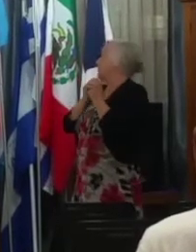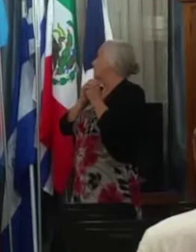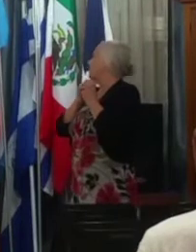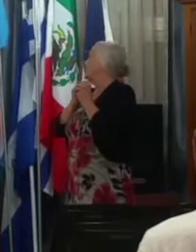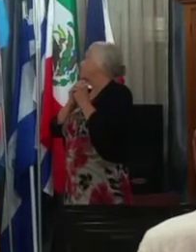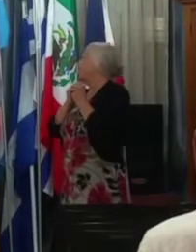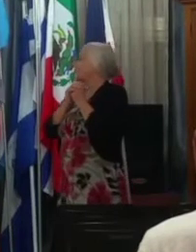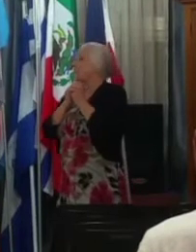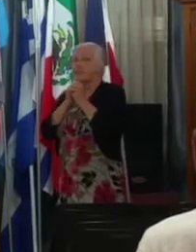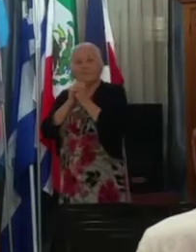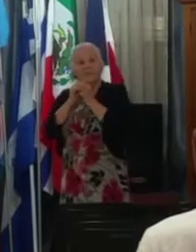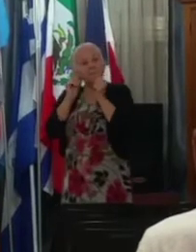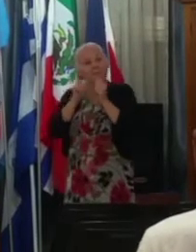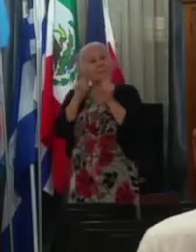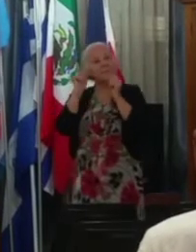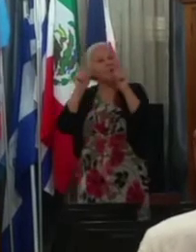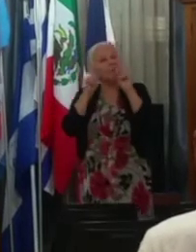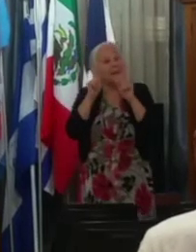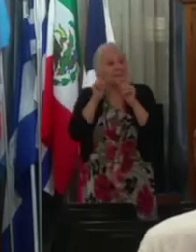From